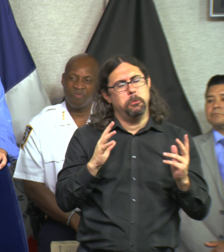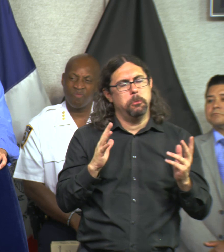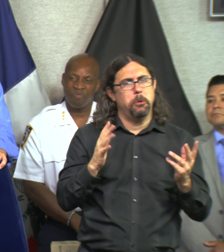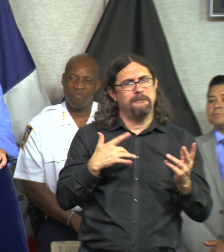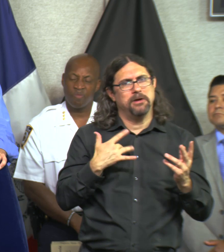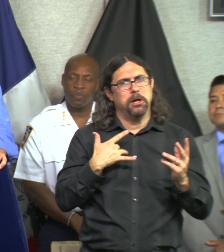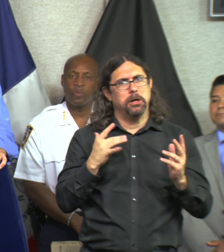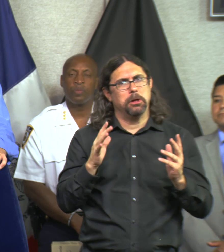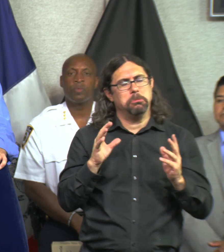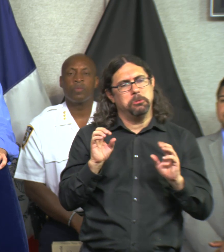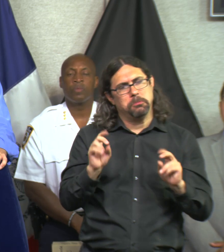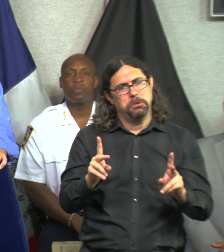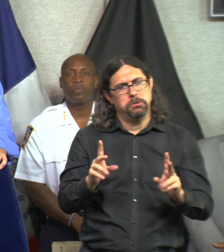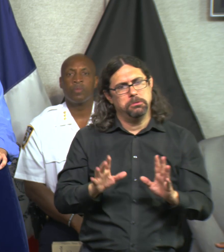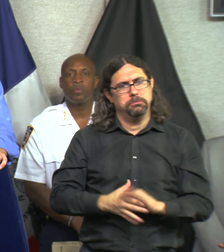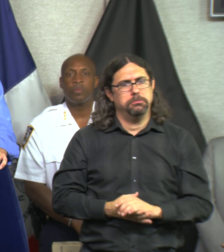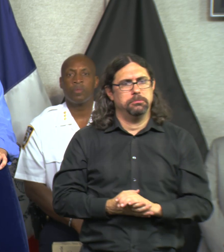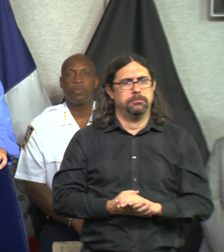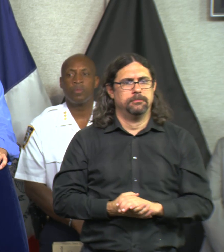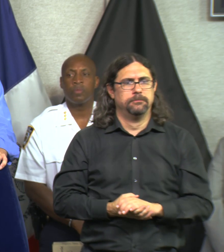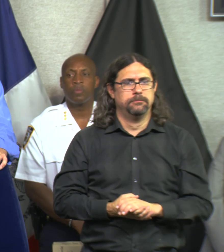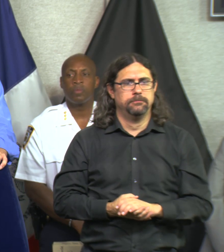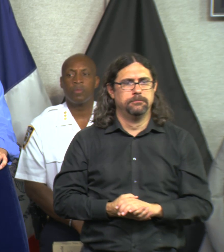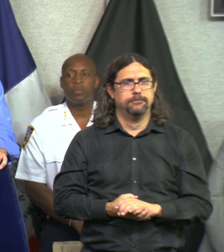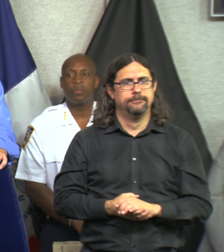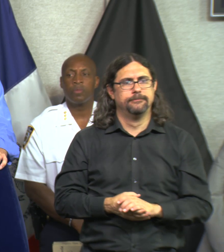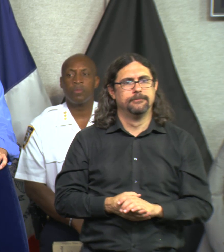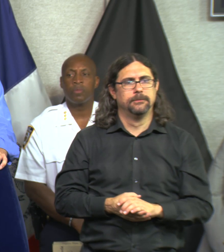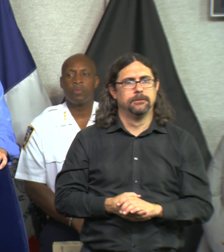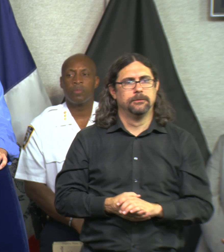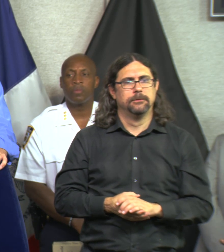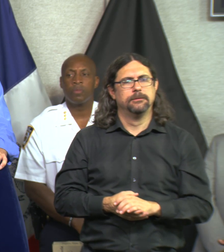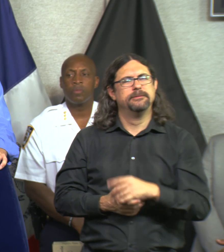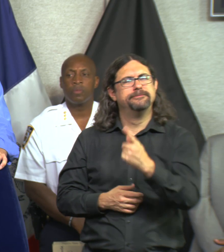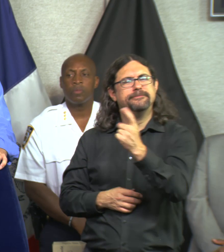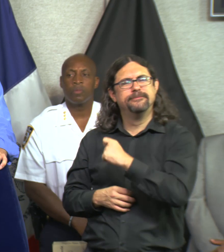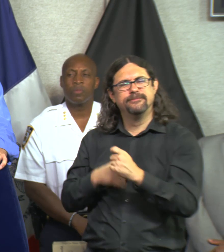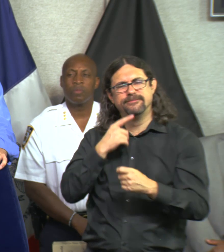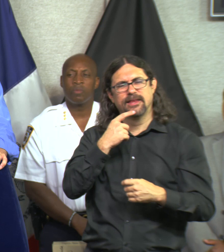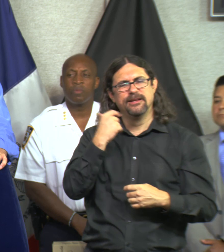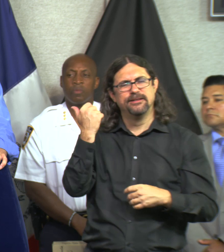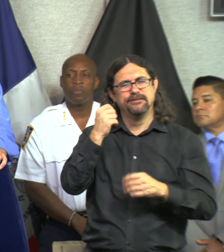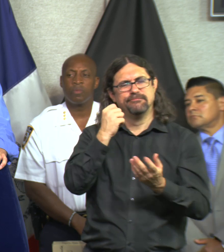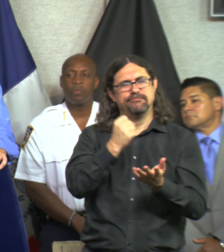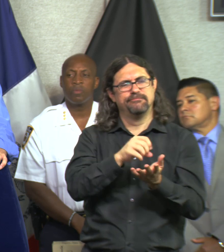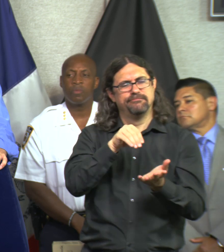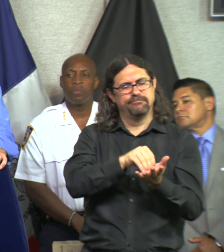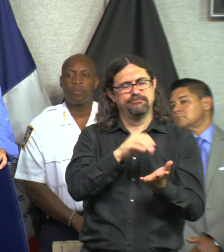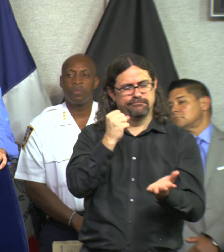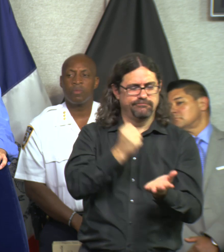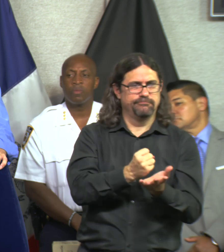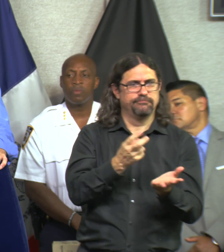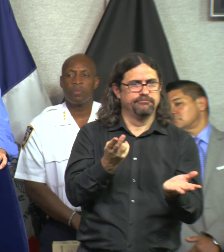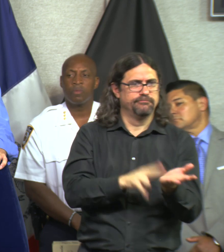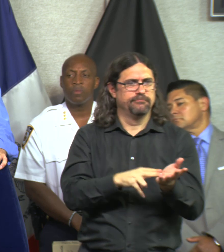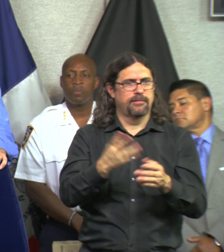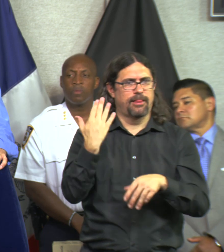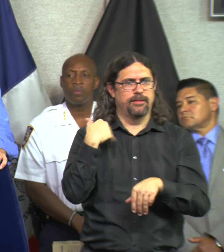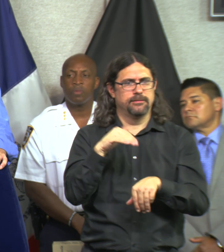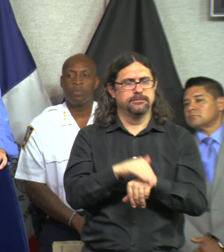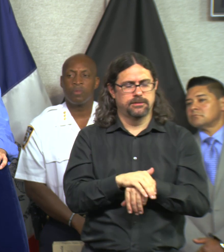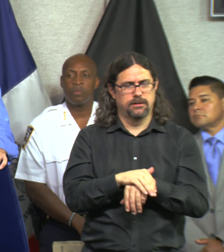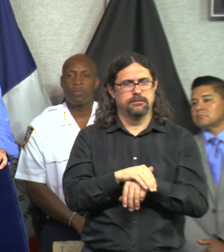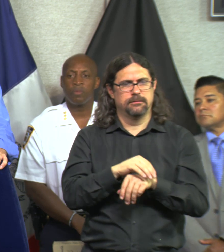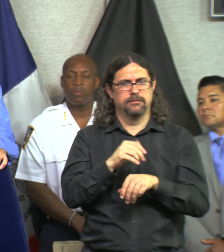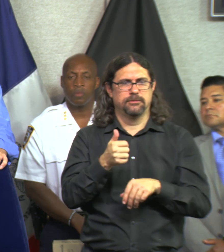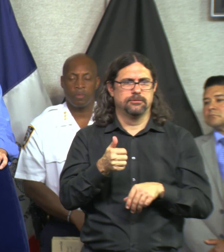what it covers, and also in terms of canceling the triathlon and OzzyFest, were those powers you used under the